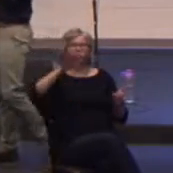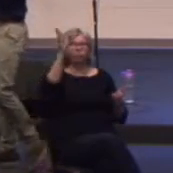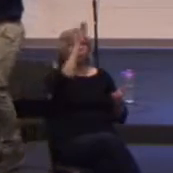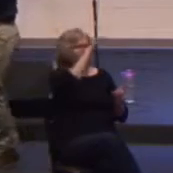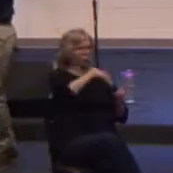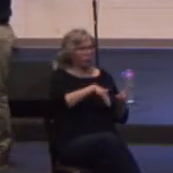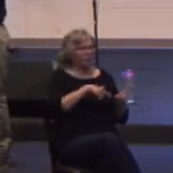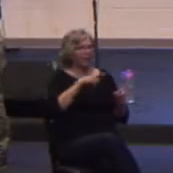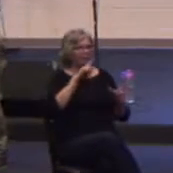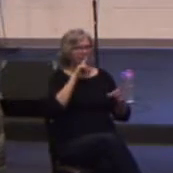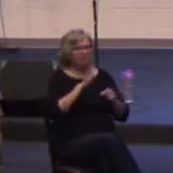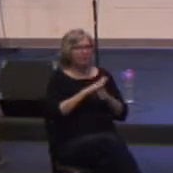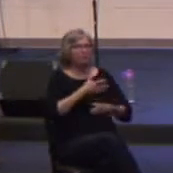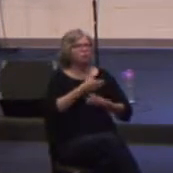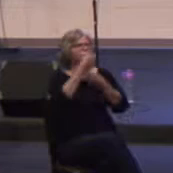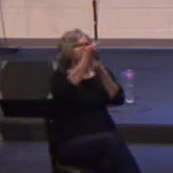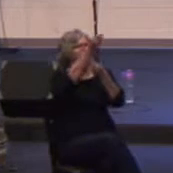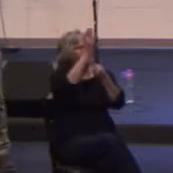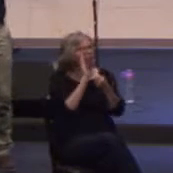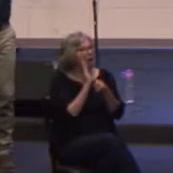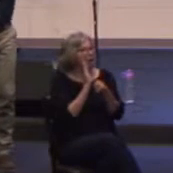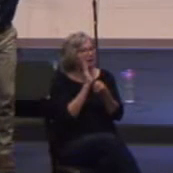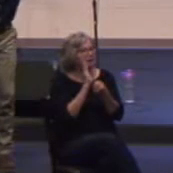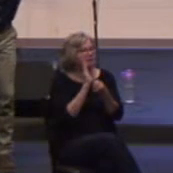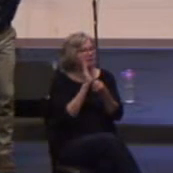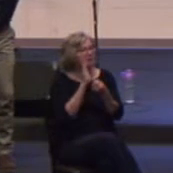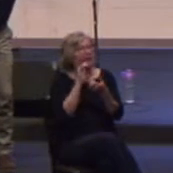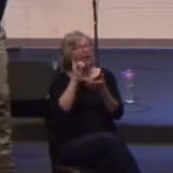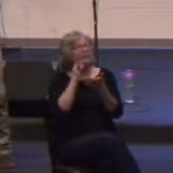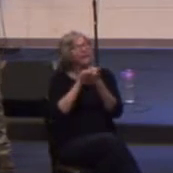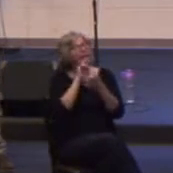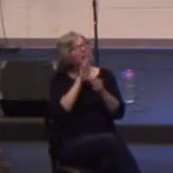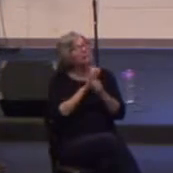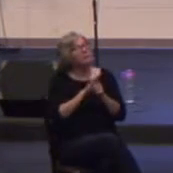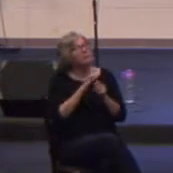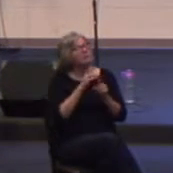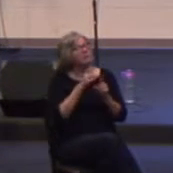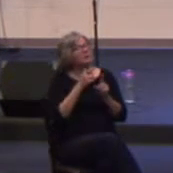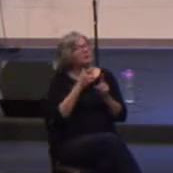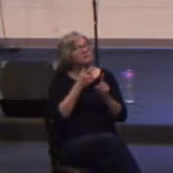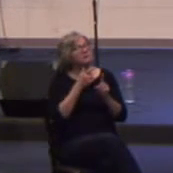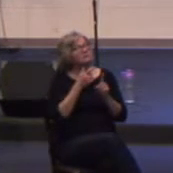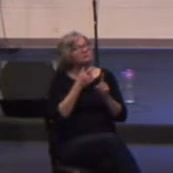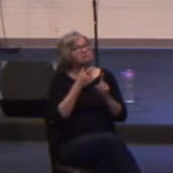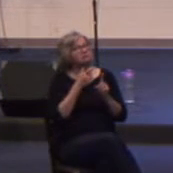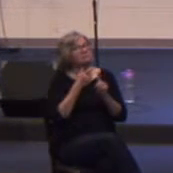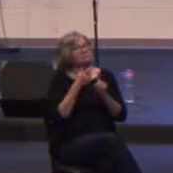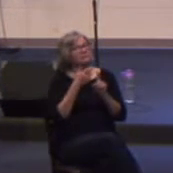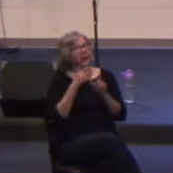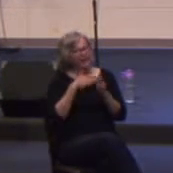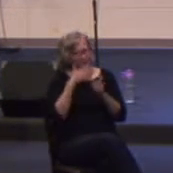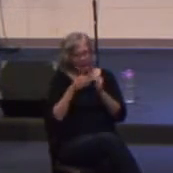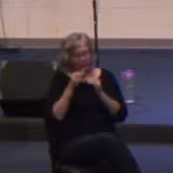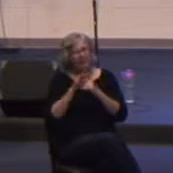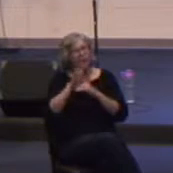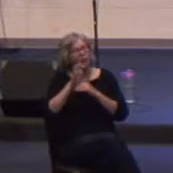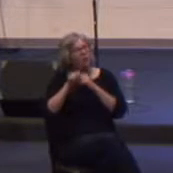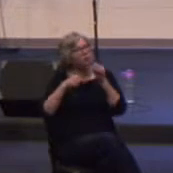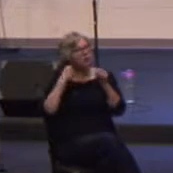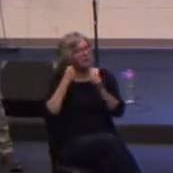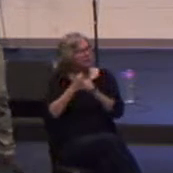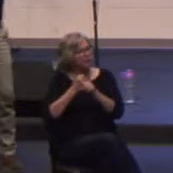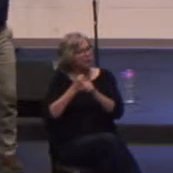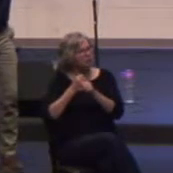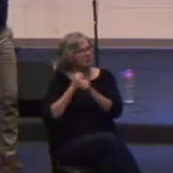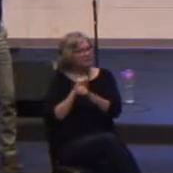And yet that commitment came on the tail end of 400 years of slavery. That commitment to Yahweh came on the tail